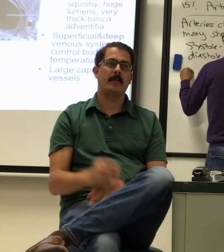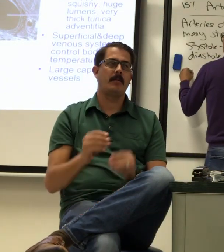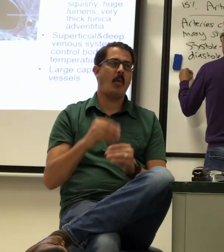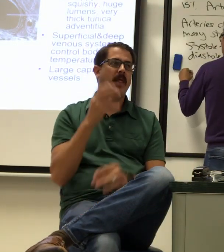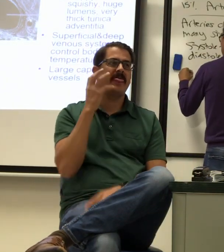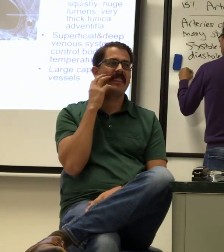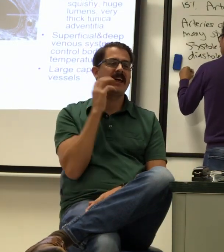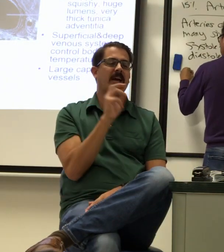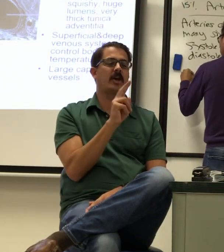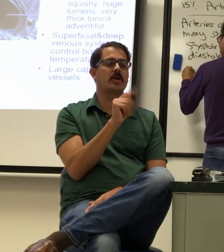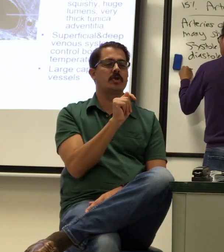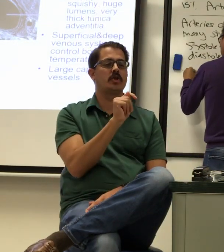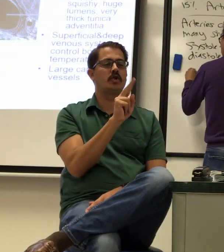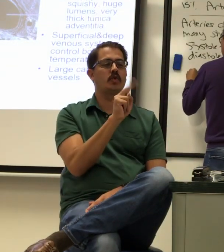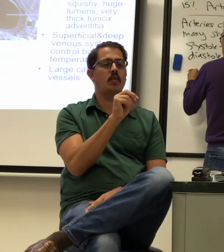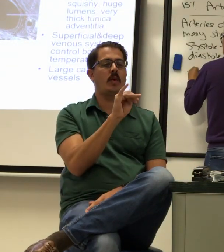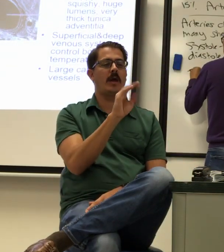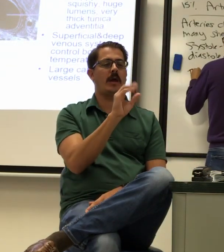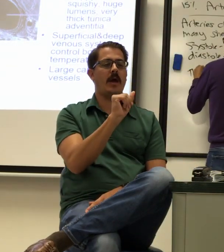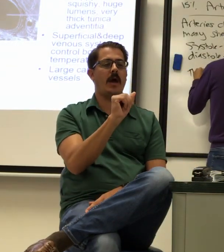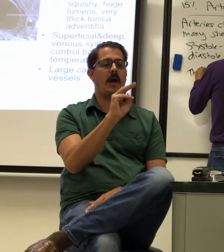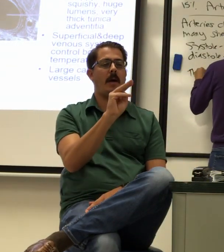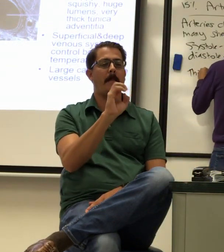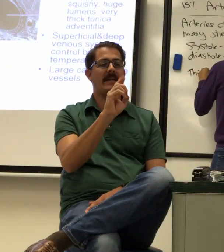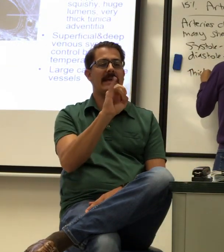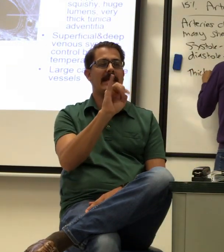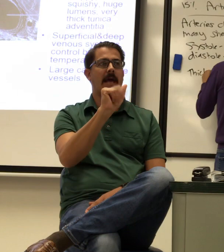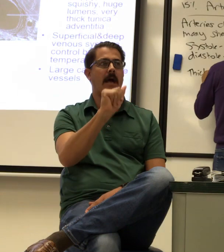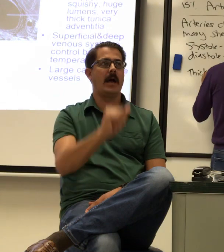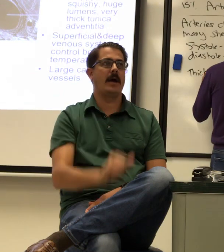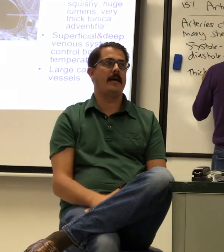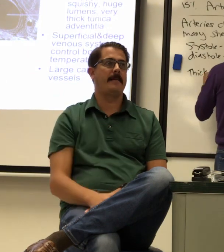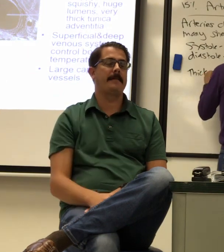now. They have a very thick,